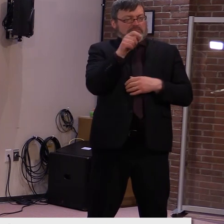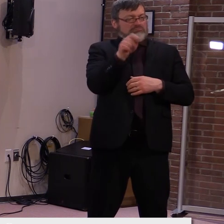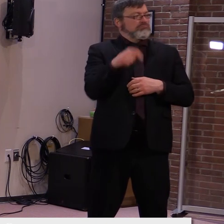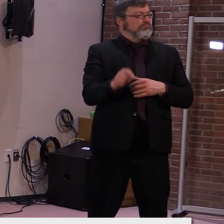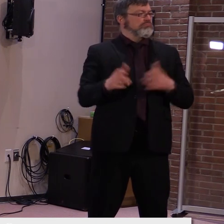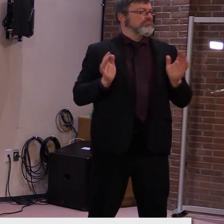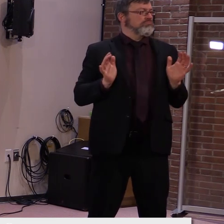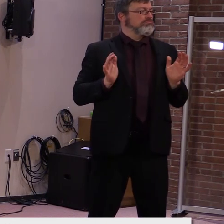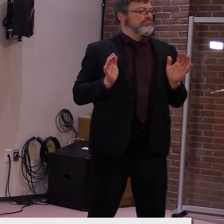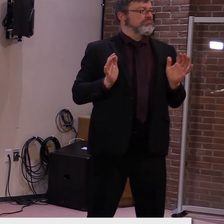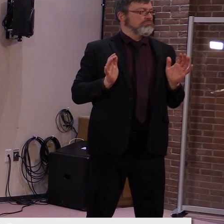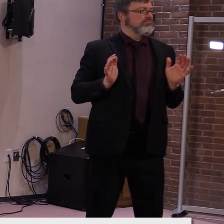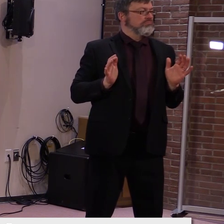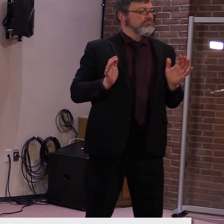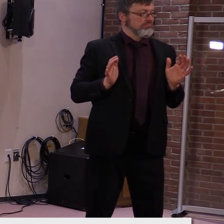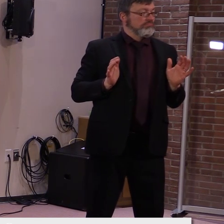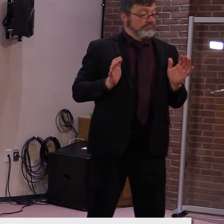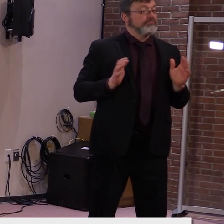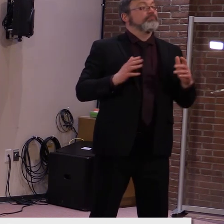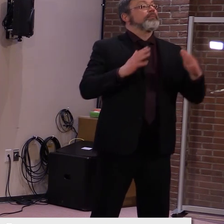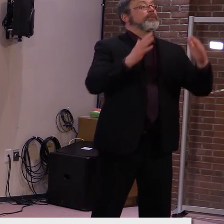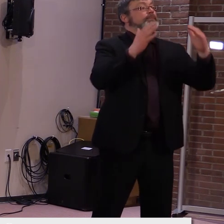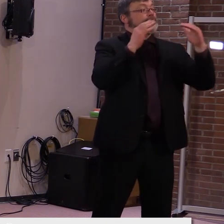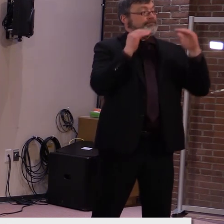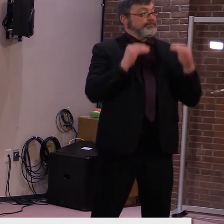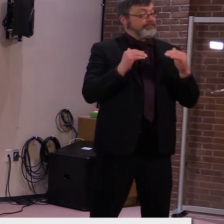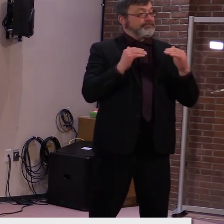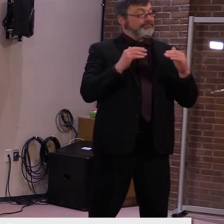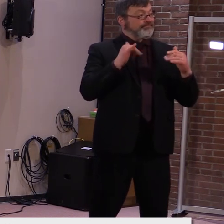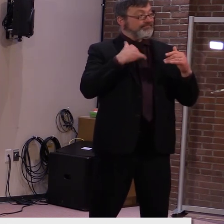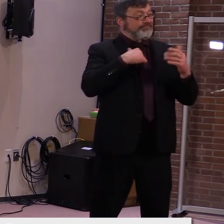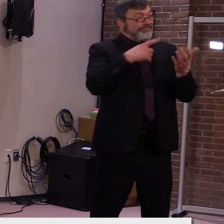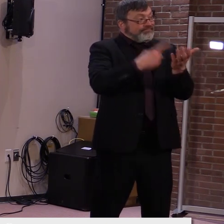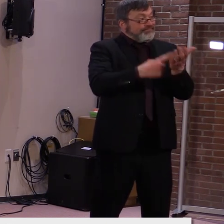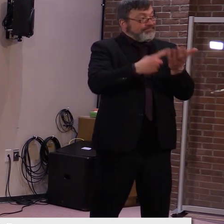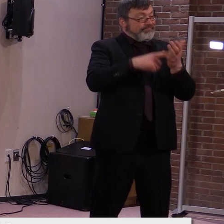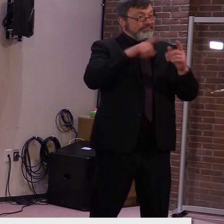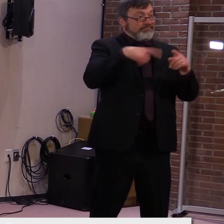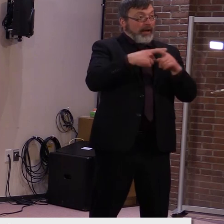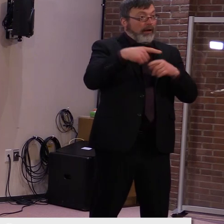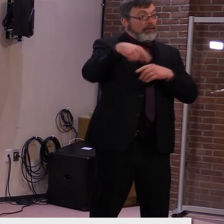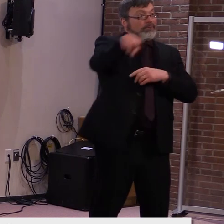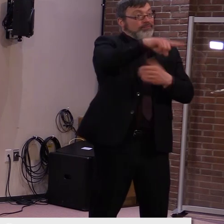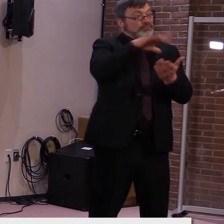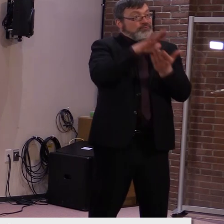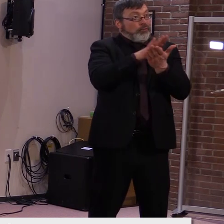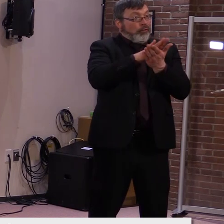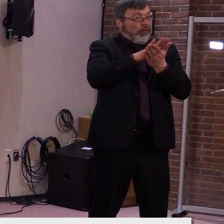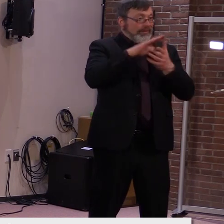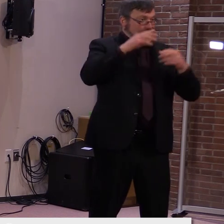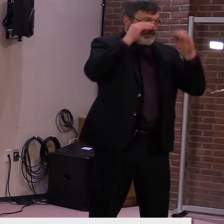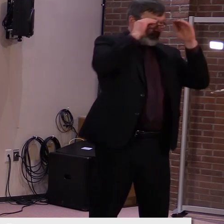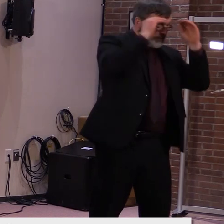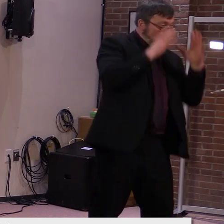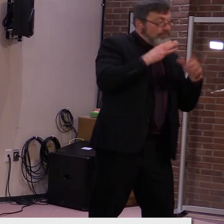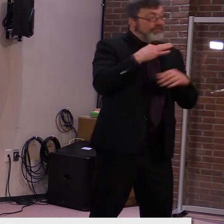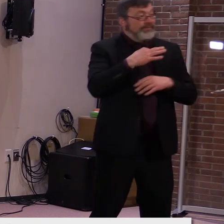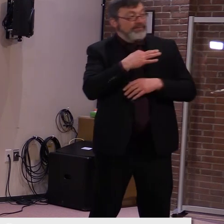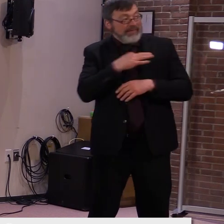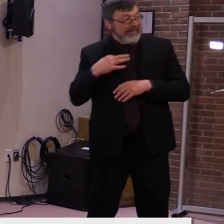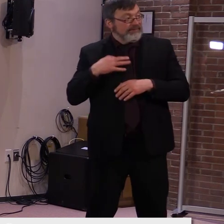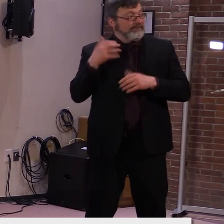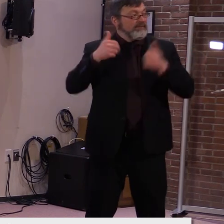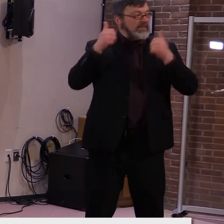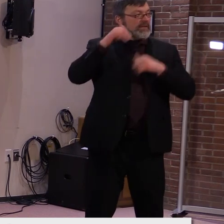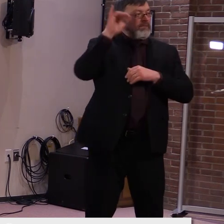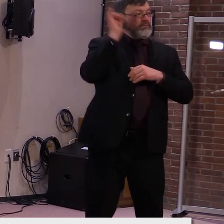school staff the option to be vaccinated. And on March 15th, regulated childcare programs will be eligible